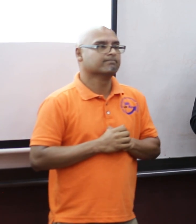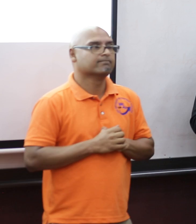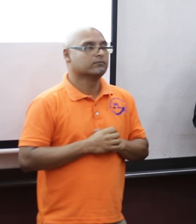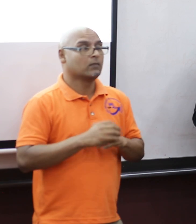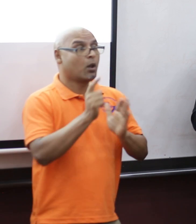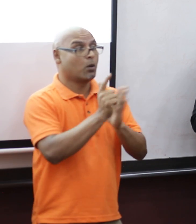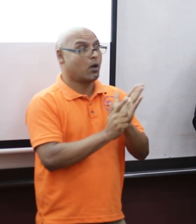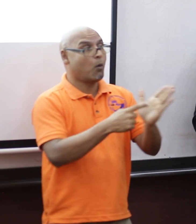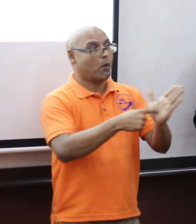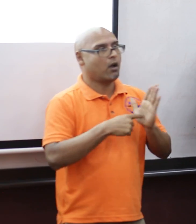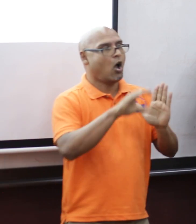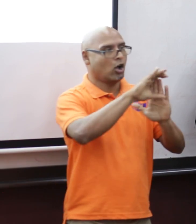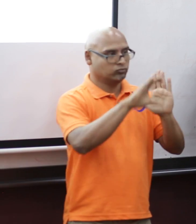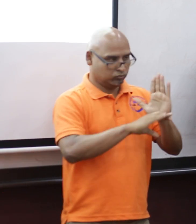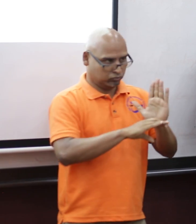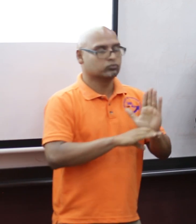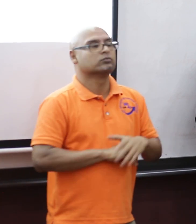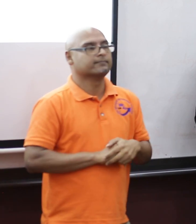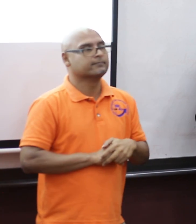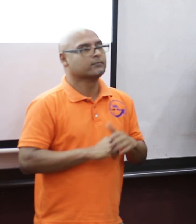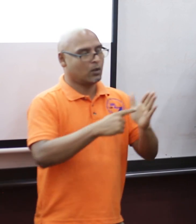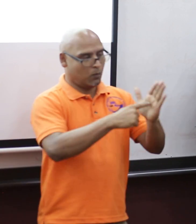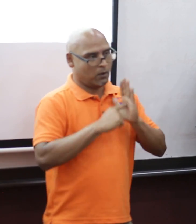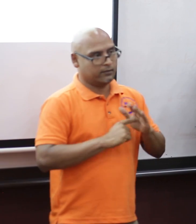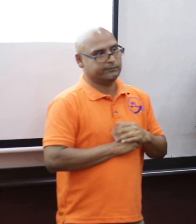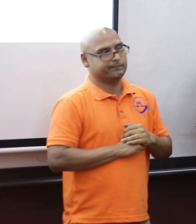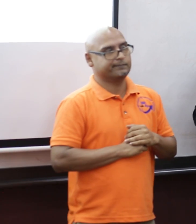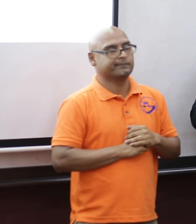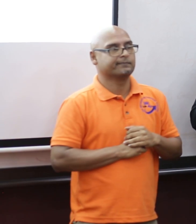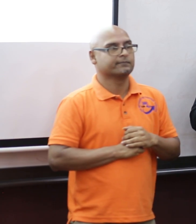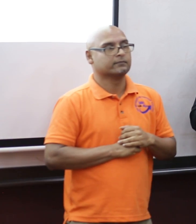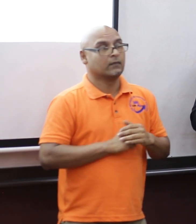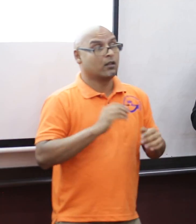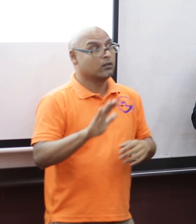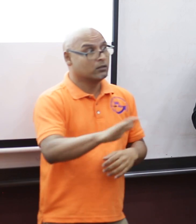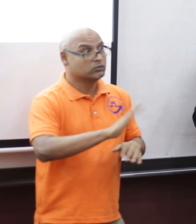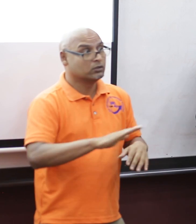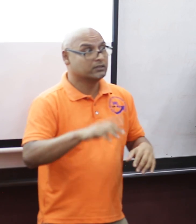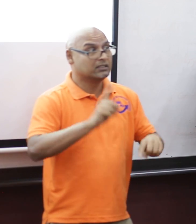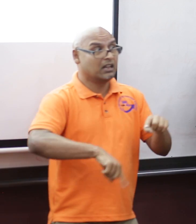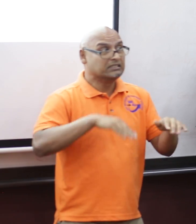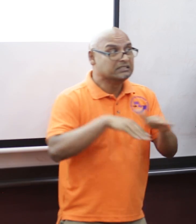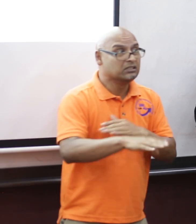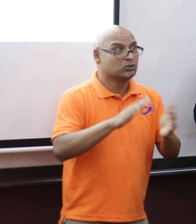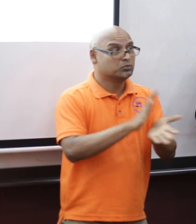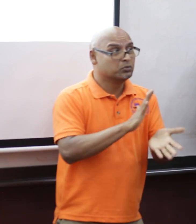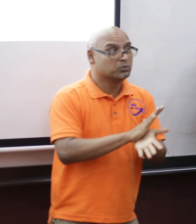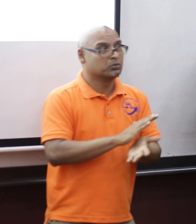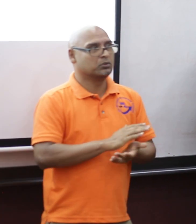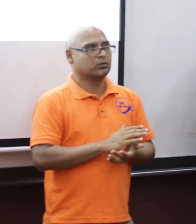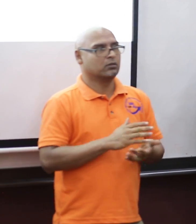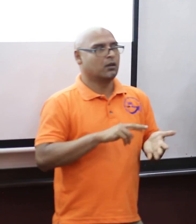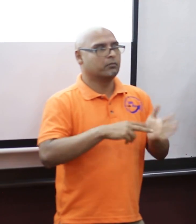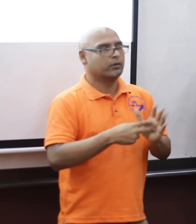so that includes persons with disabilities. So if your child cannot get into a school, they are being denied their